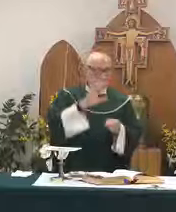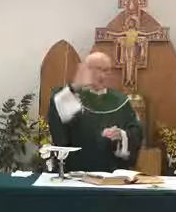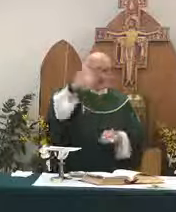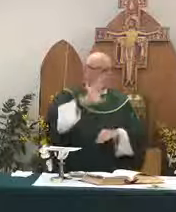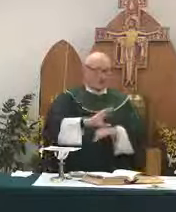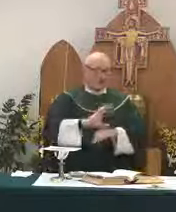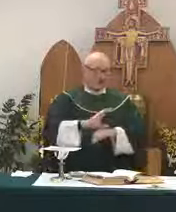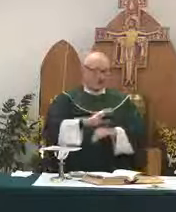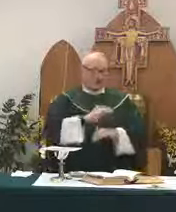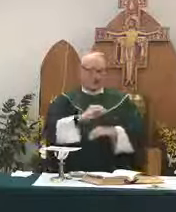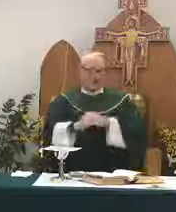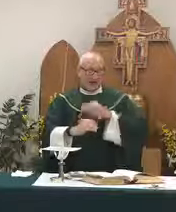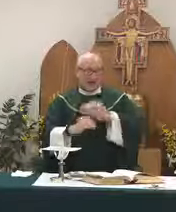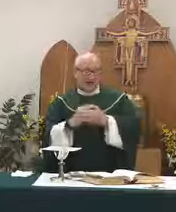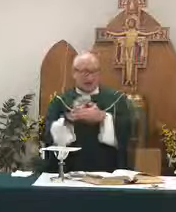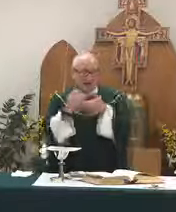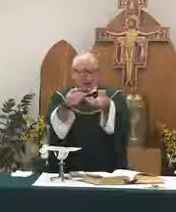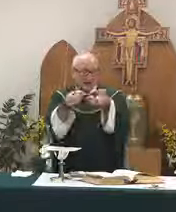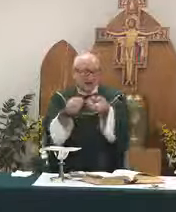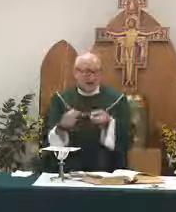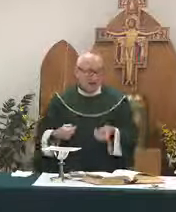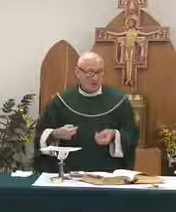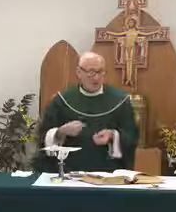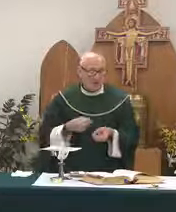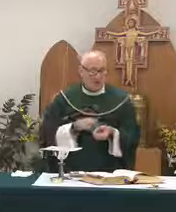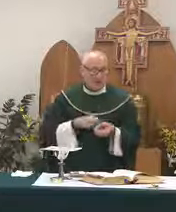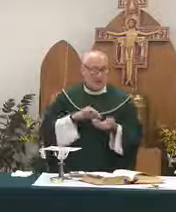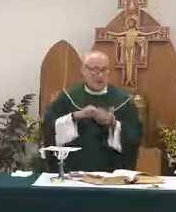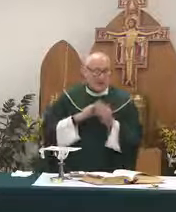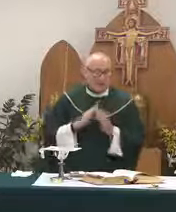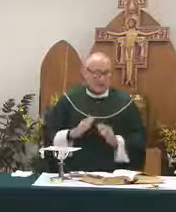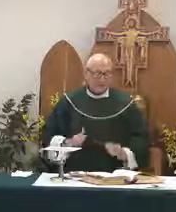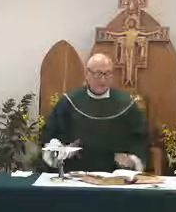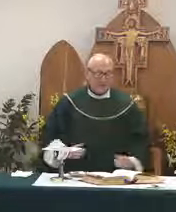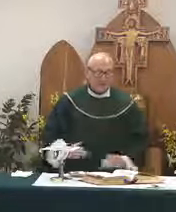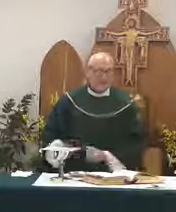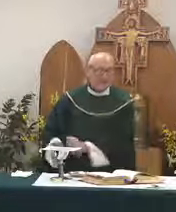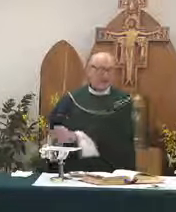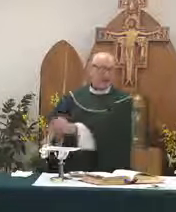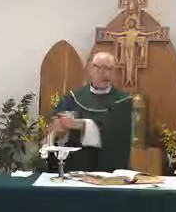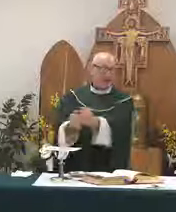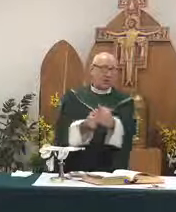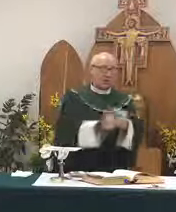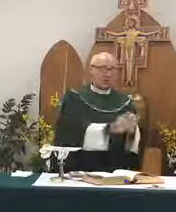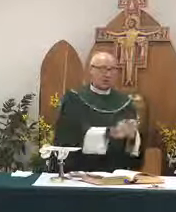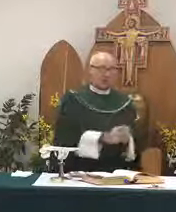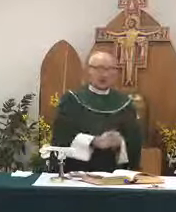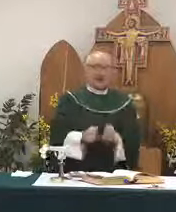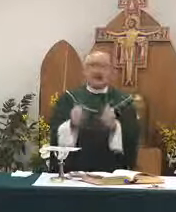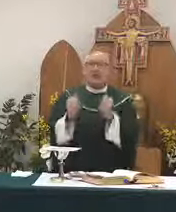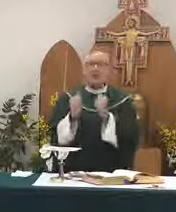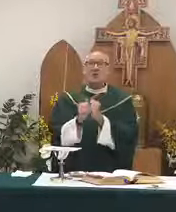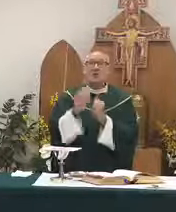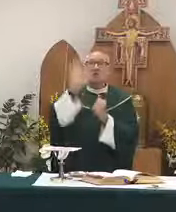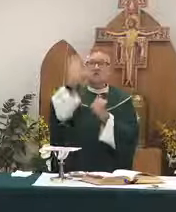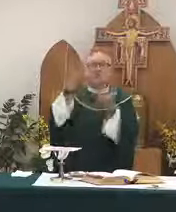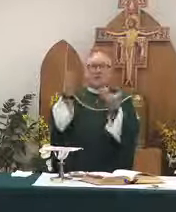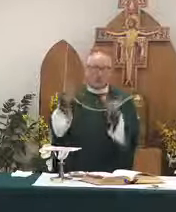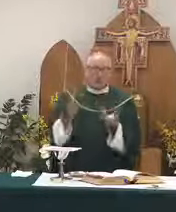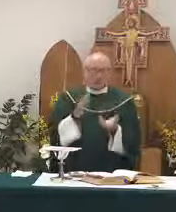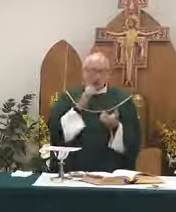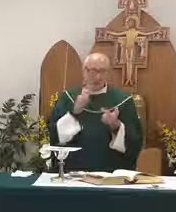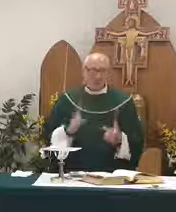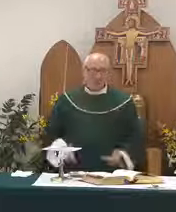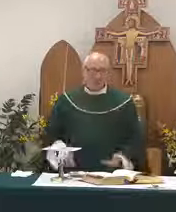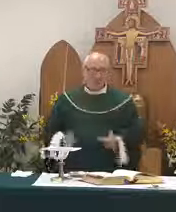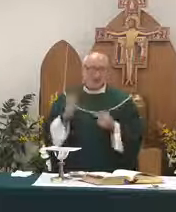the faith of your church, and graciously grant her peace and unity in accordance with